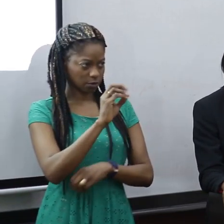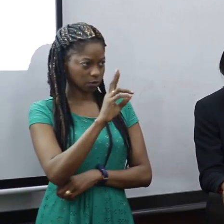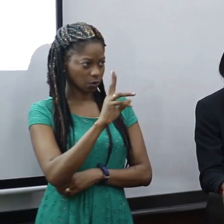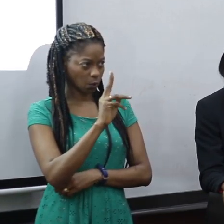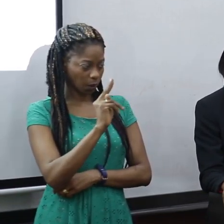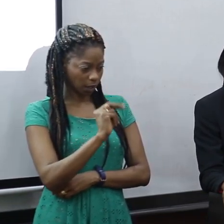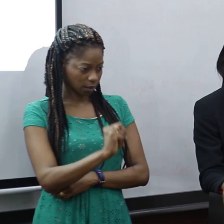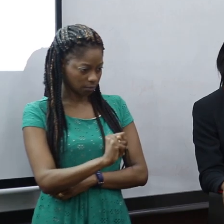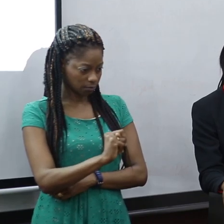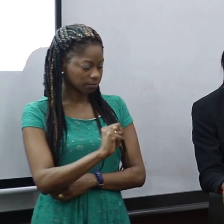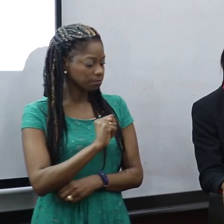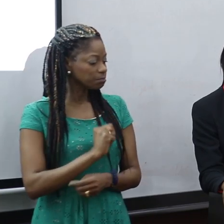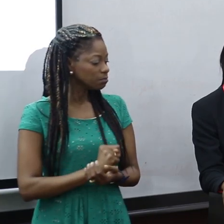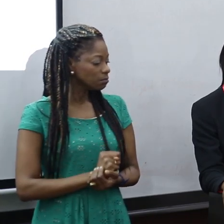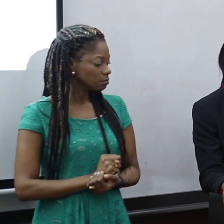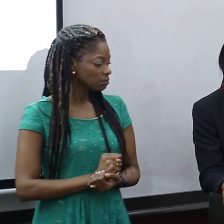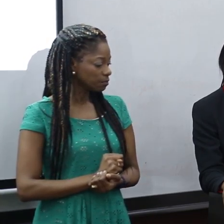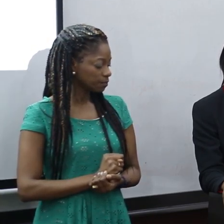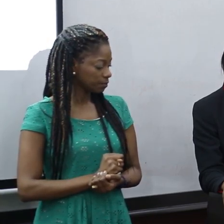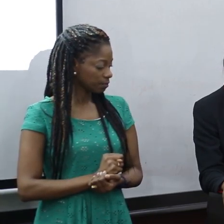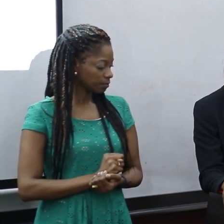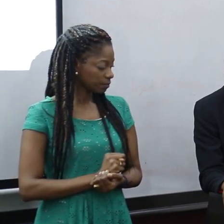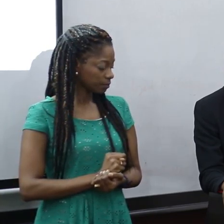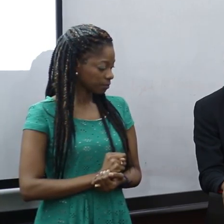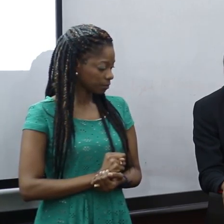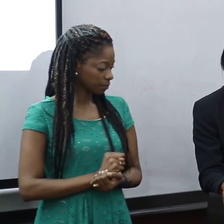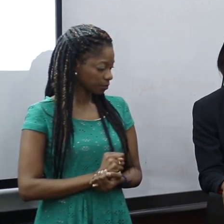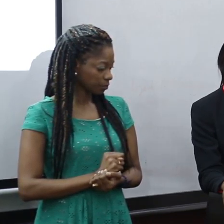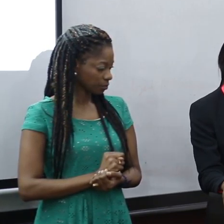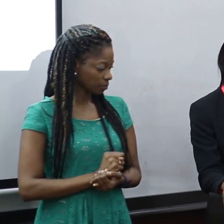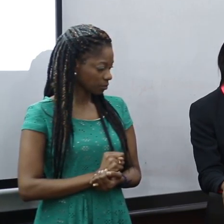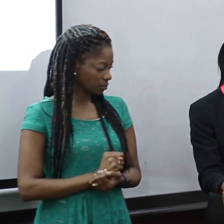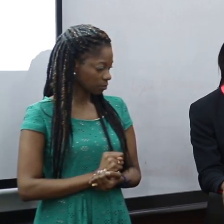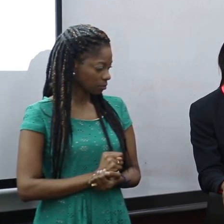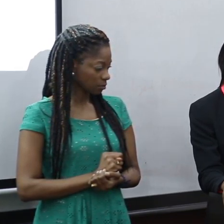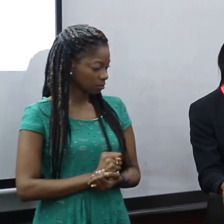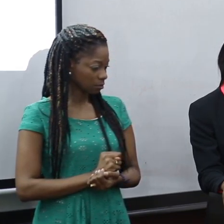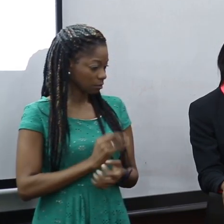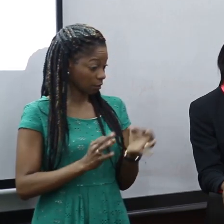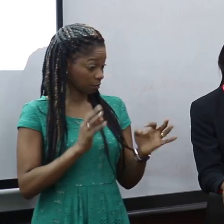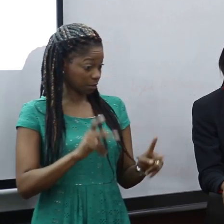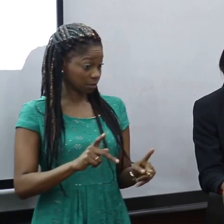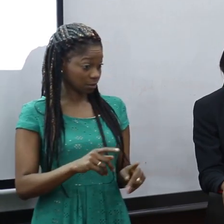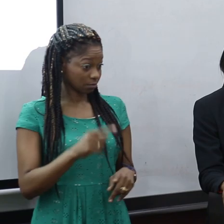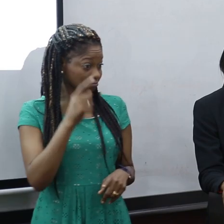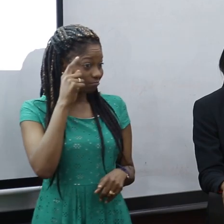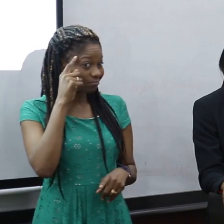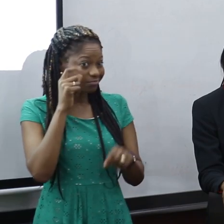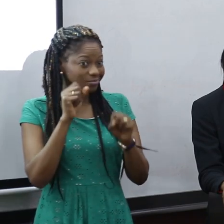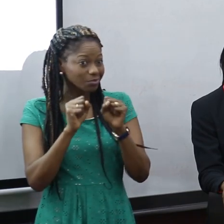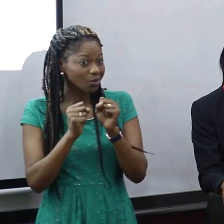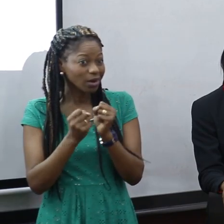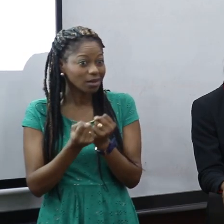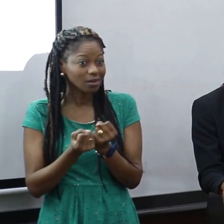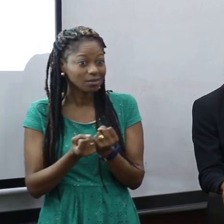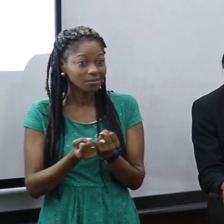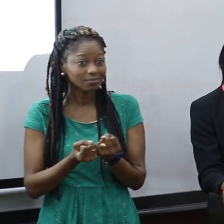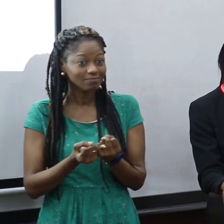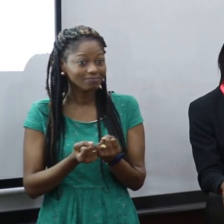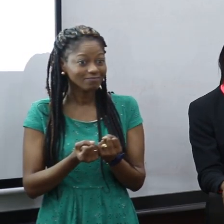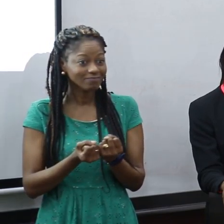Rights has boldly interpreted this provision as it applies to psychiatric detention by saying that even if